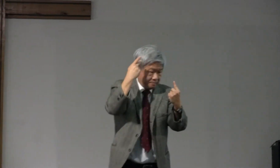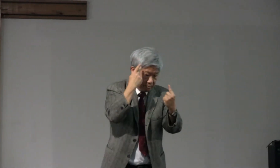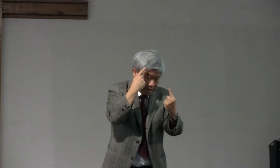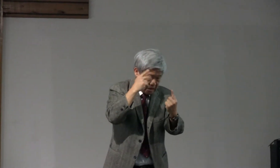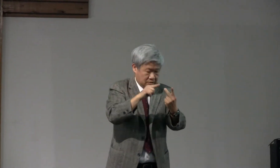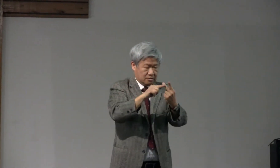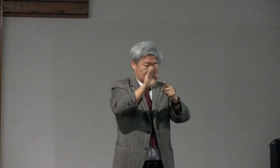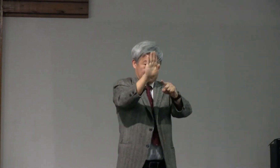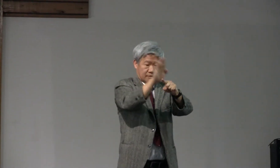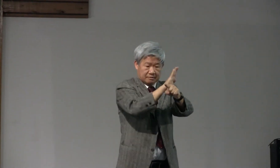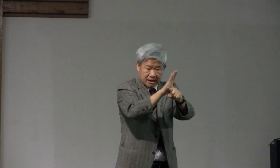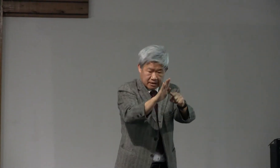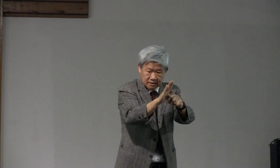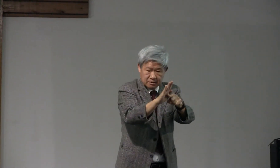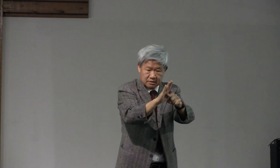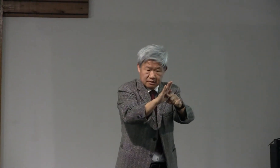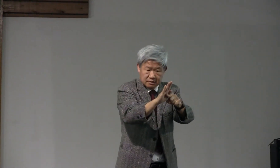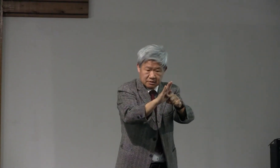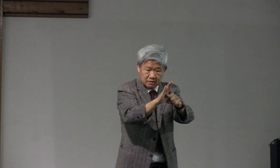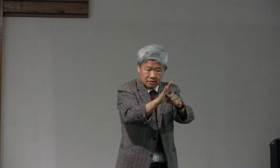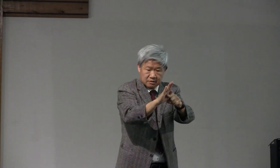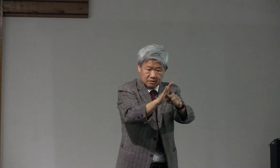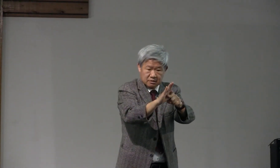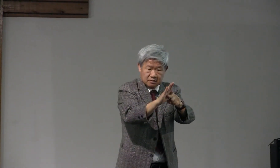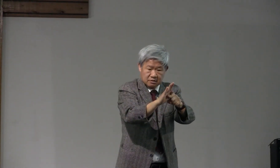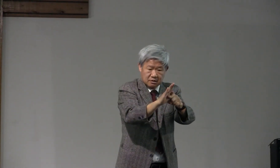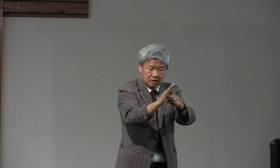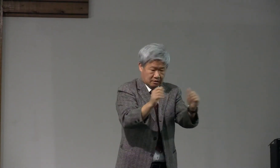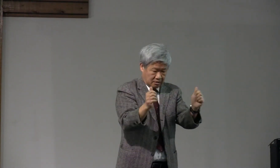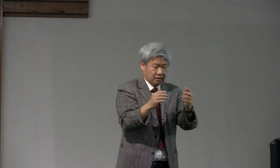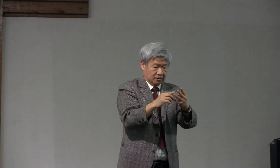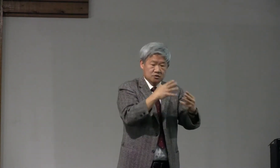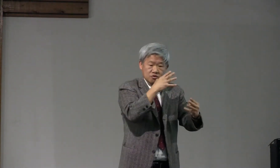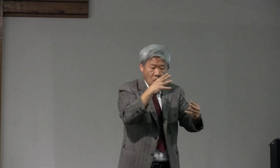As king, he focused on politics and business,